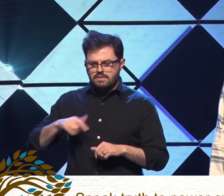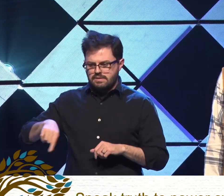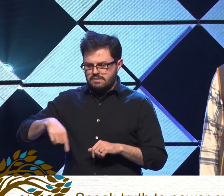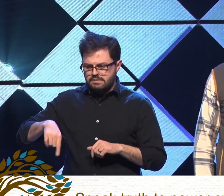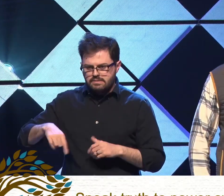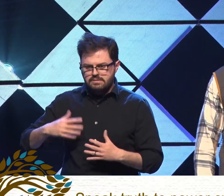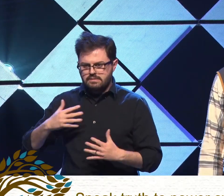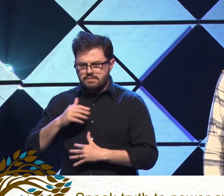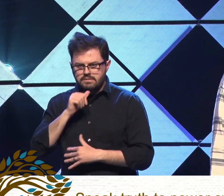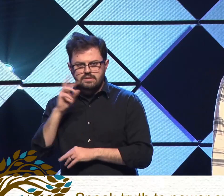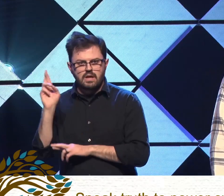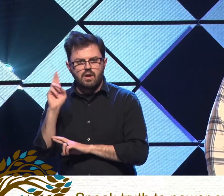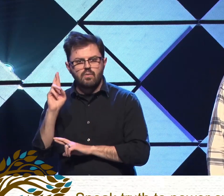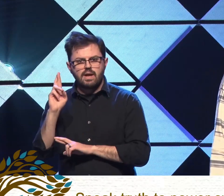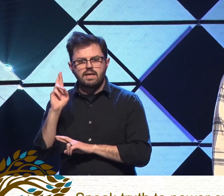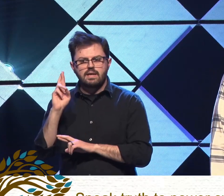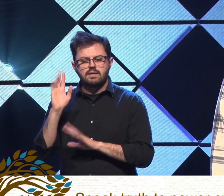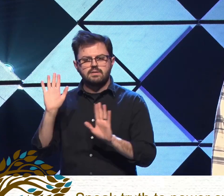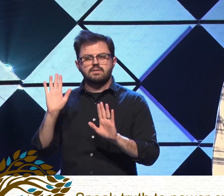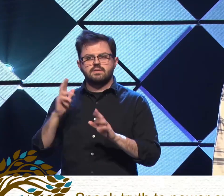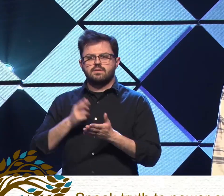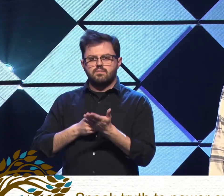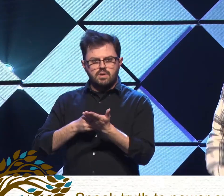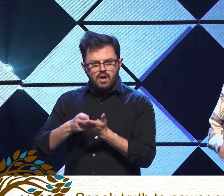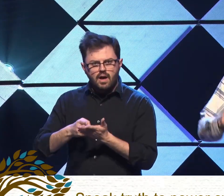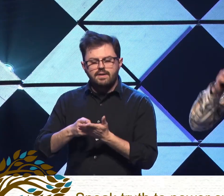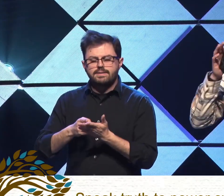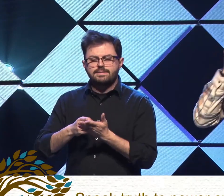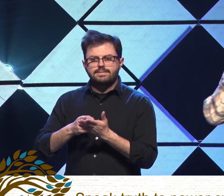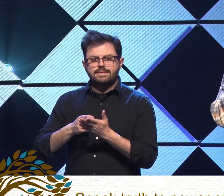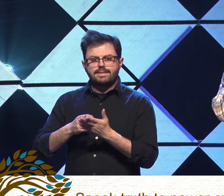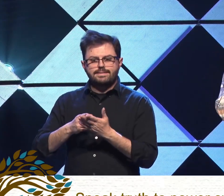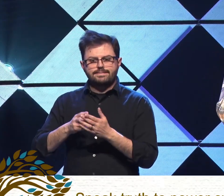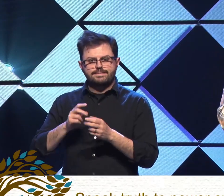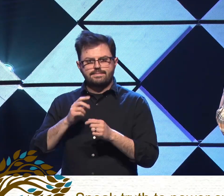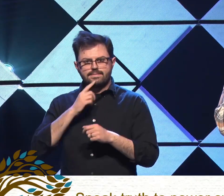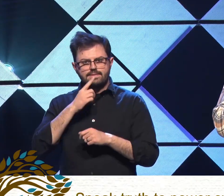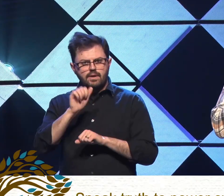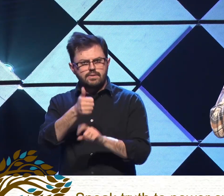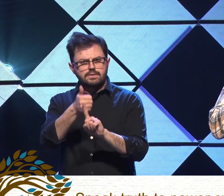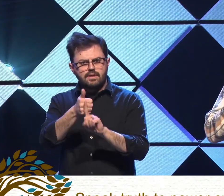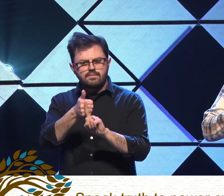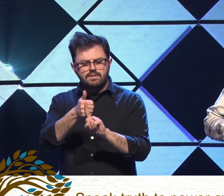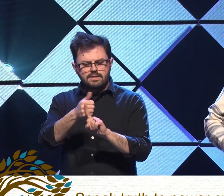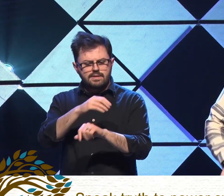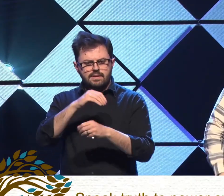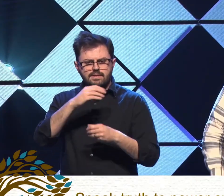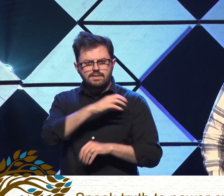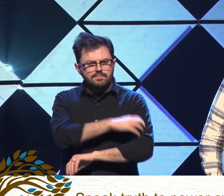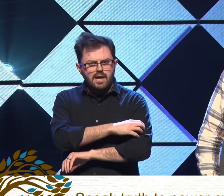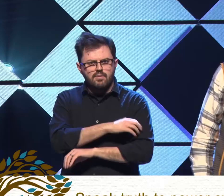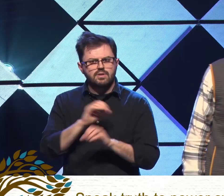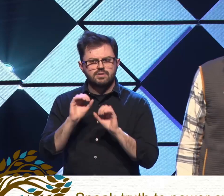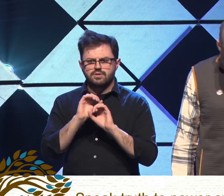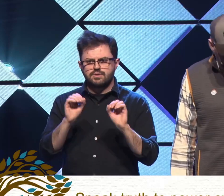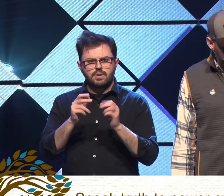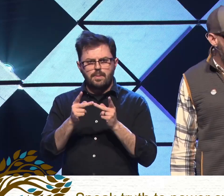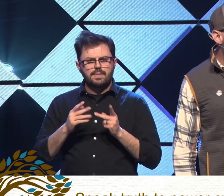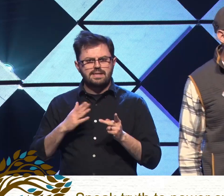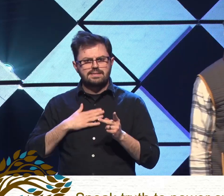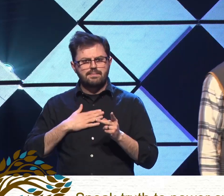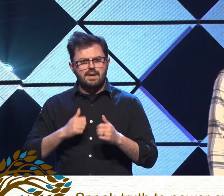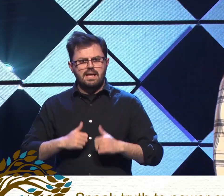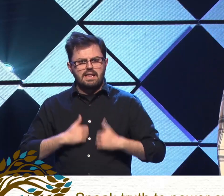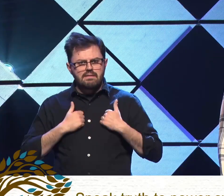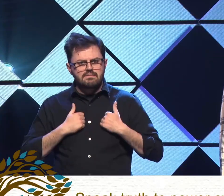that this power has no space in my life. You know, like the old school, like Ricky was funny. If you were here on Football Sunday,